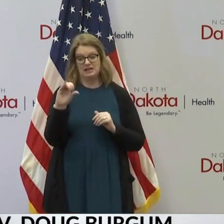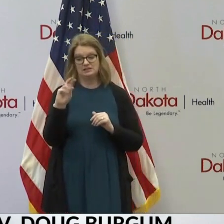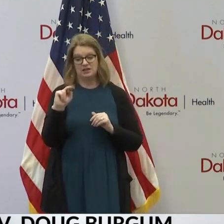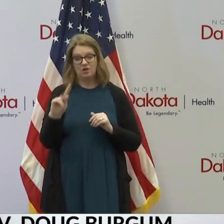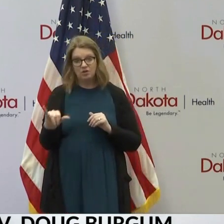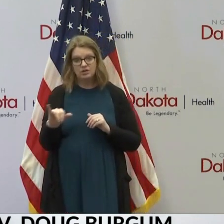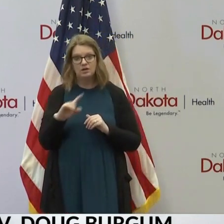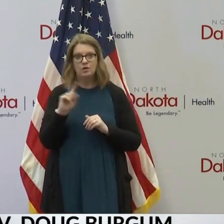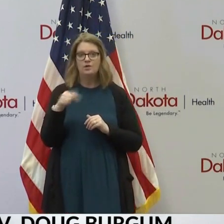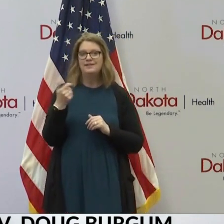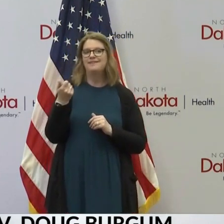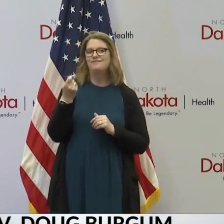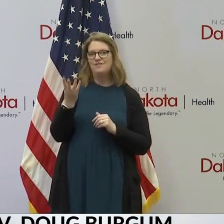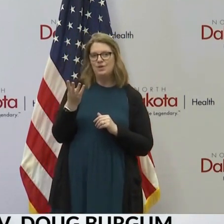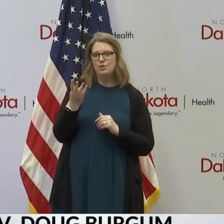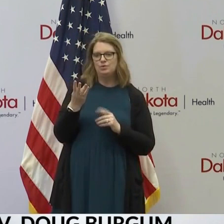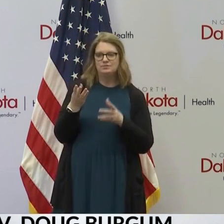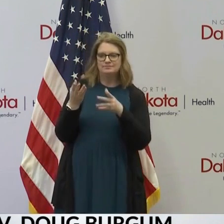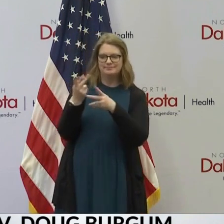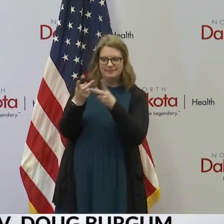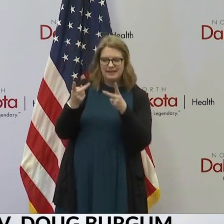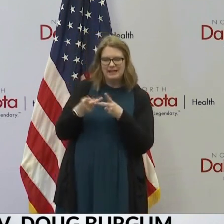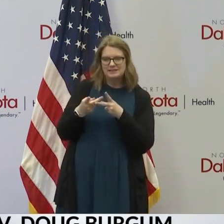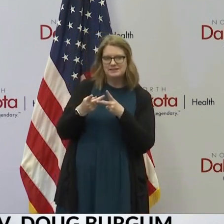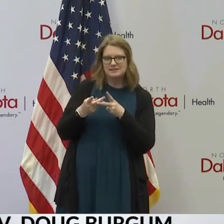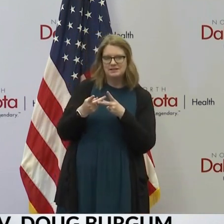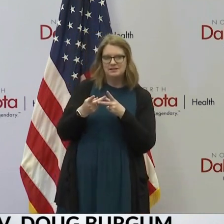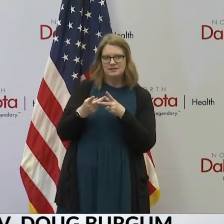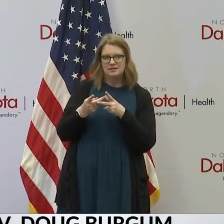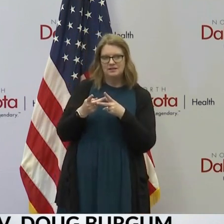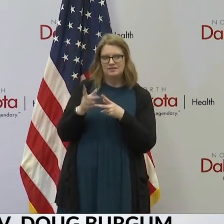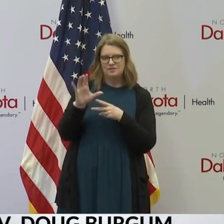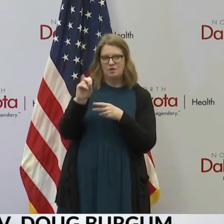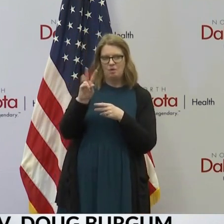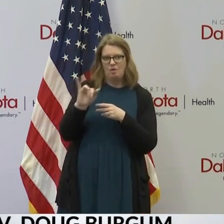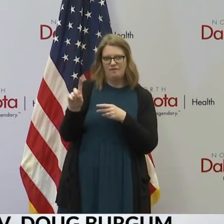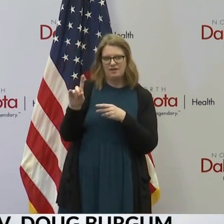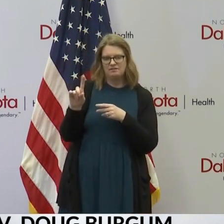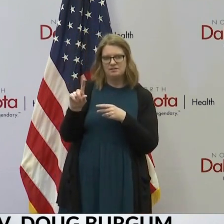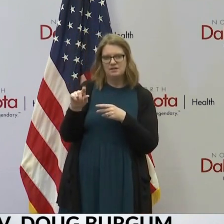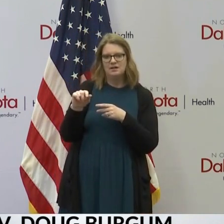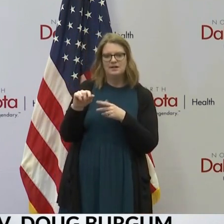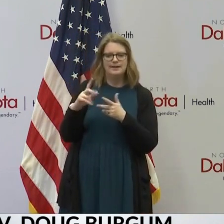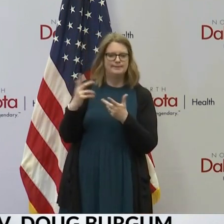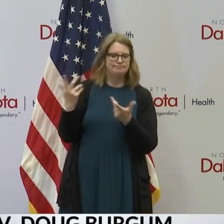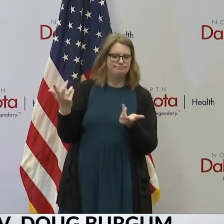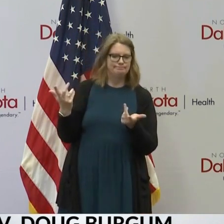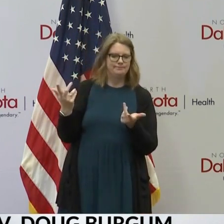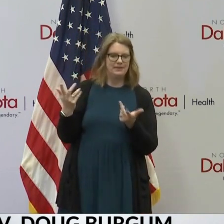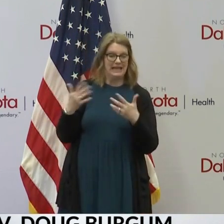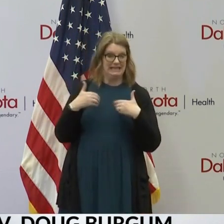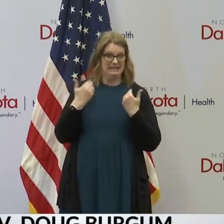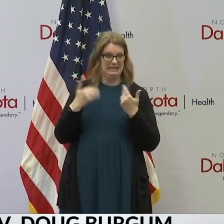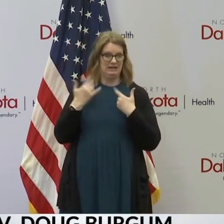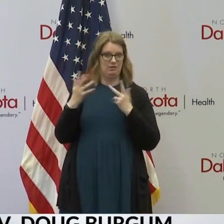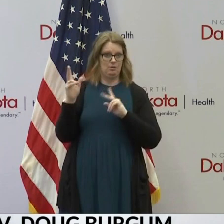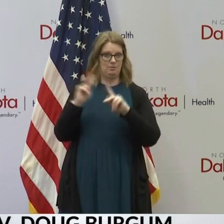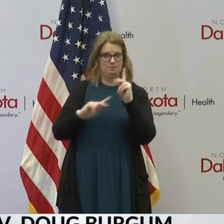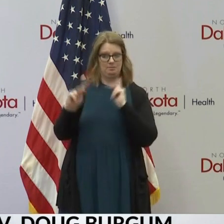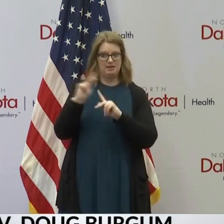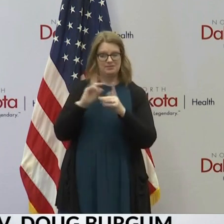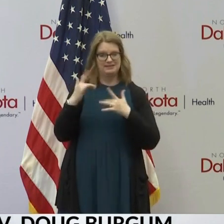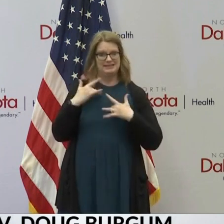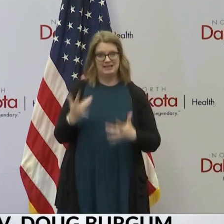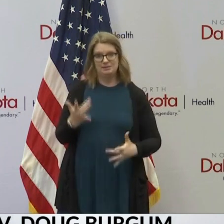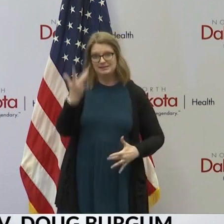using a few single digits of our healthcare capacity for COVID. And so and when younger people